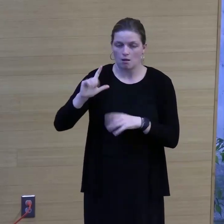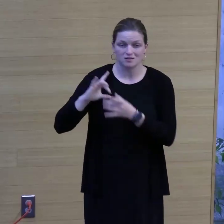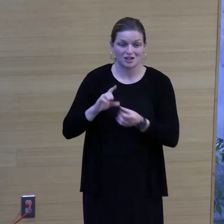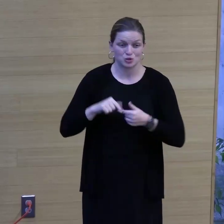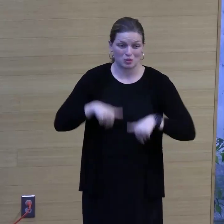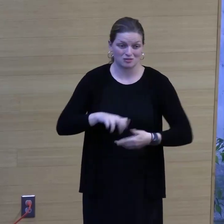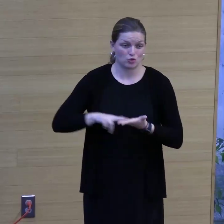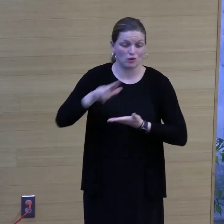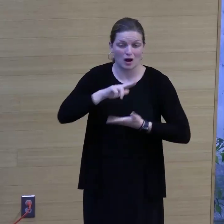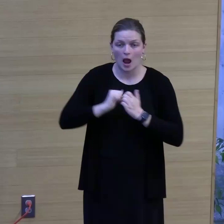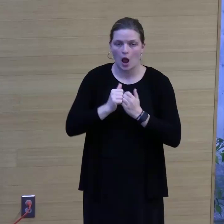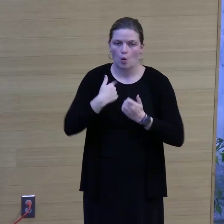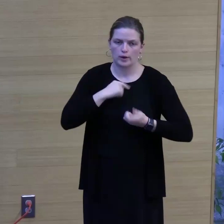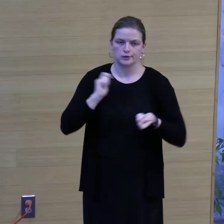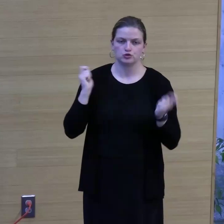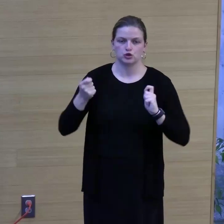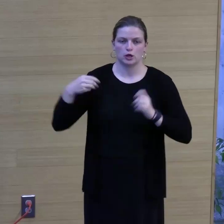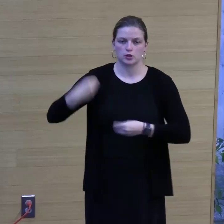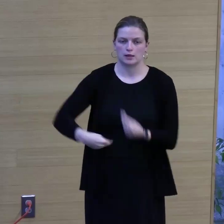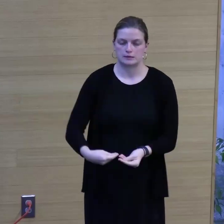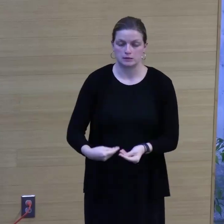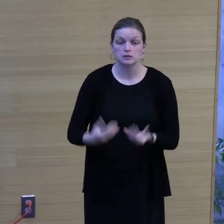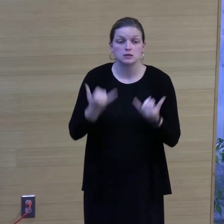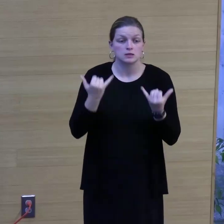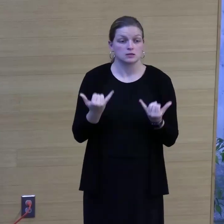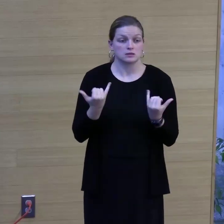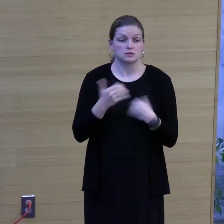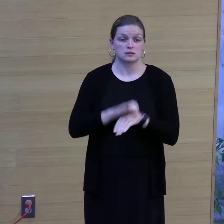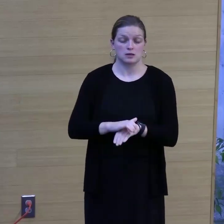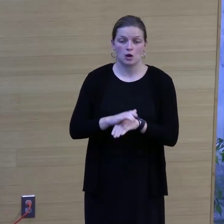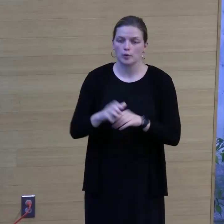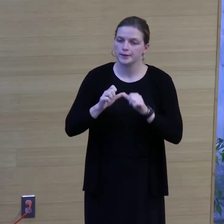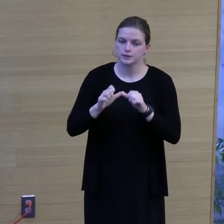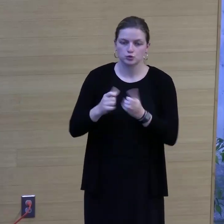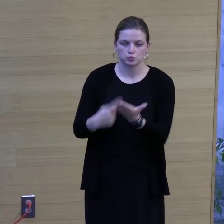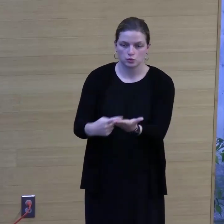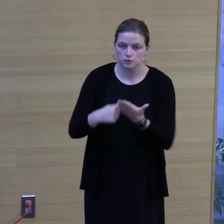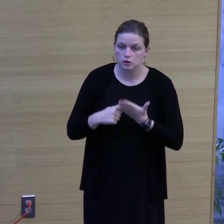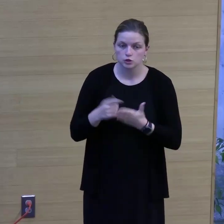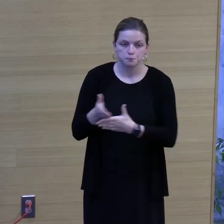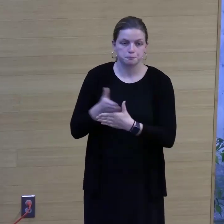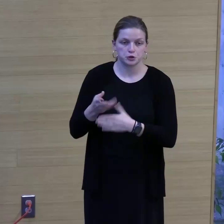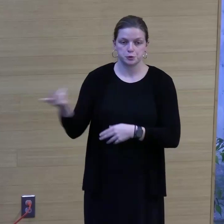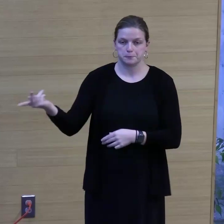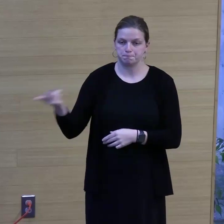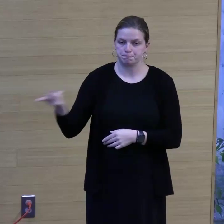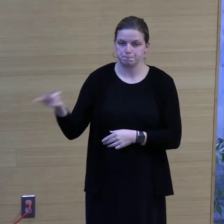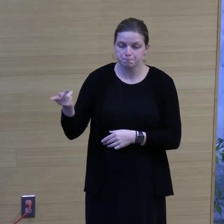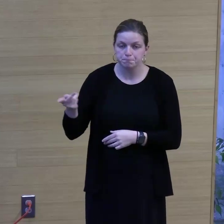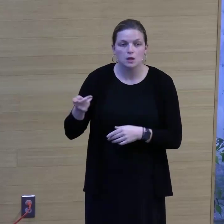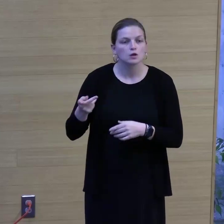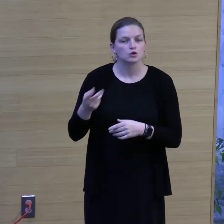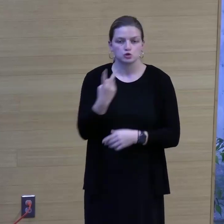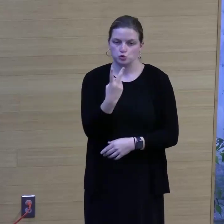and how we could change that legacy. Tonight, we continue this conversation between Laura and Rebecca,